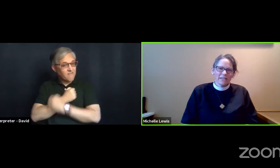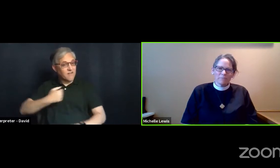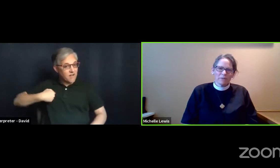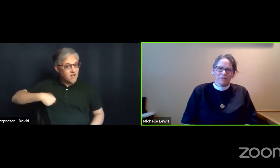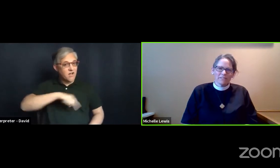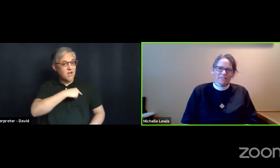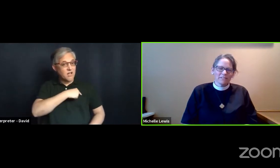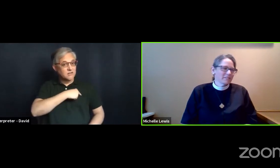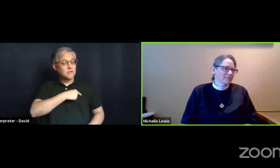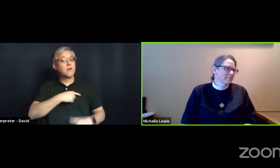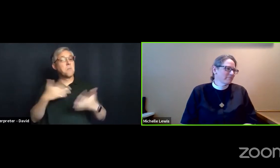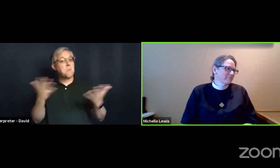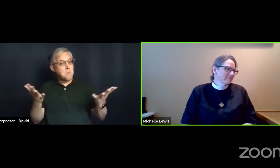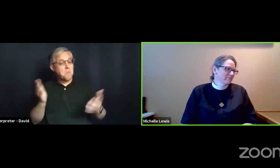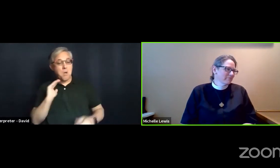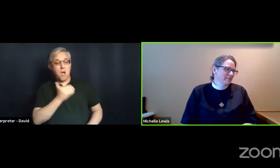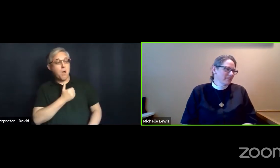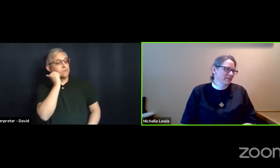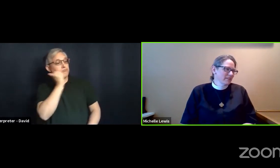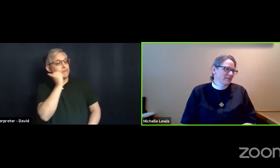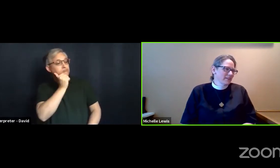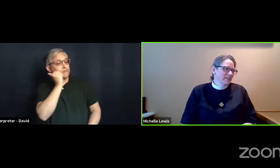everyday experiences.